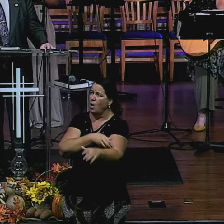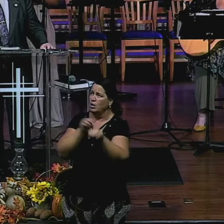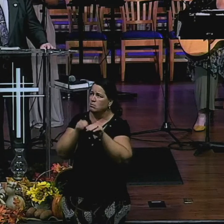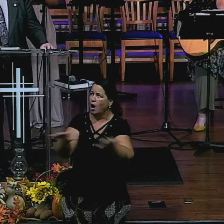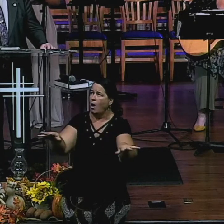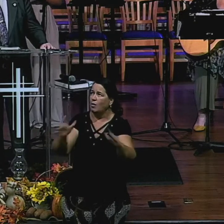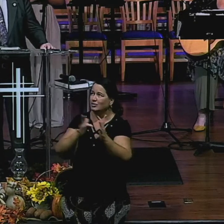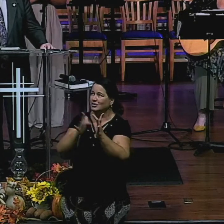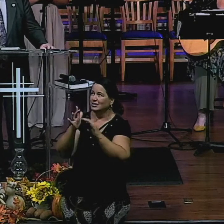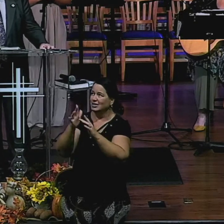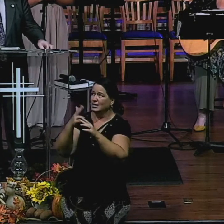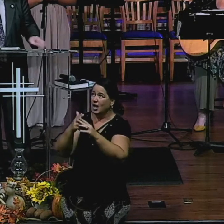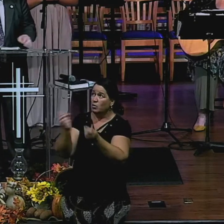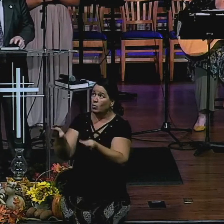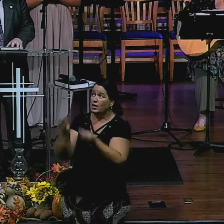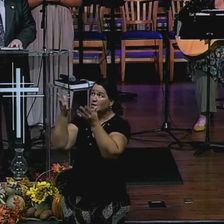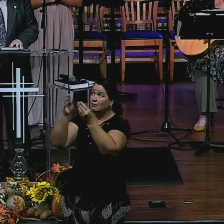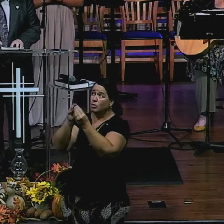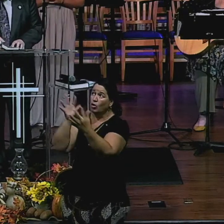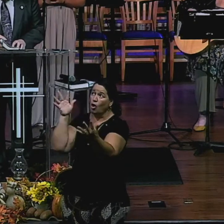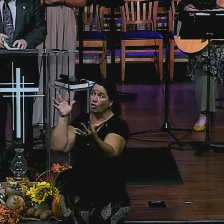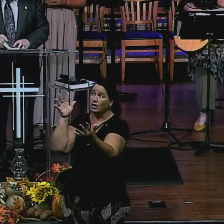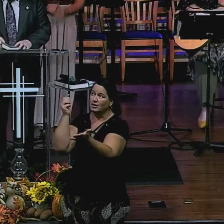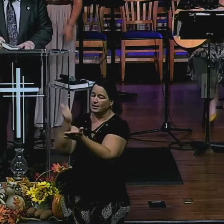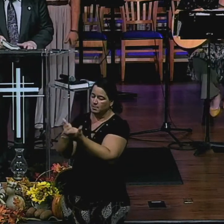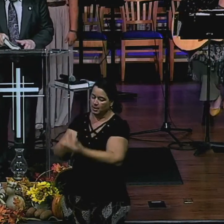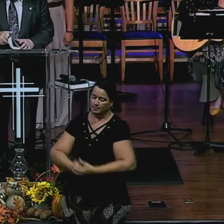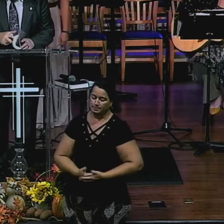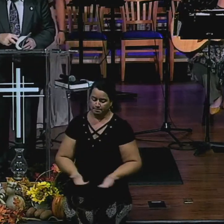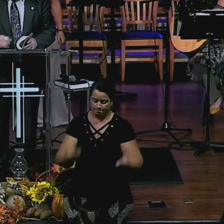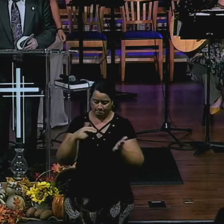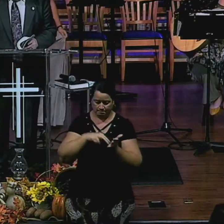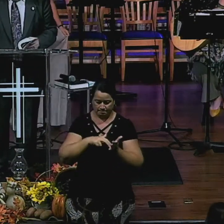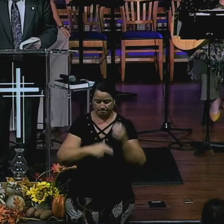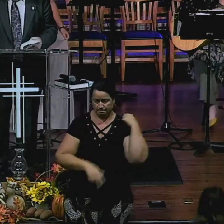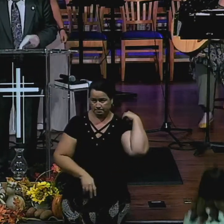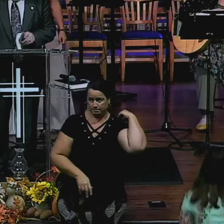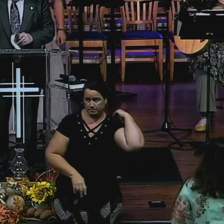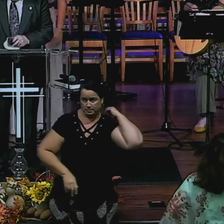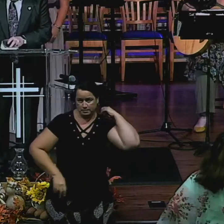in Jesus' name, amen. Let's stand and sing together, and then a message from God's word.